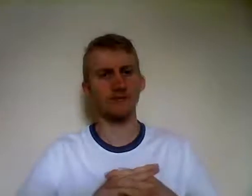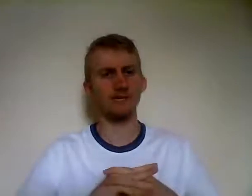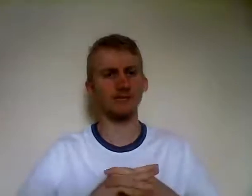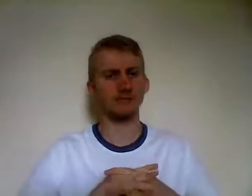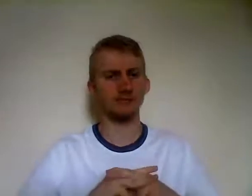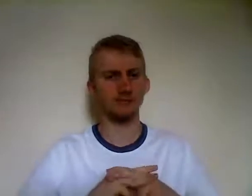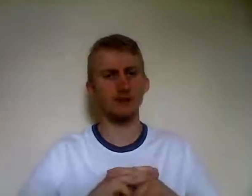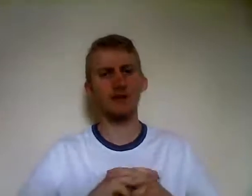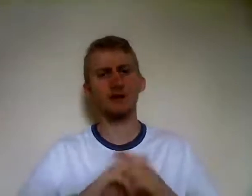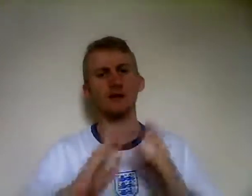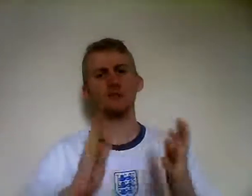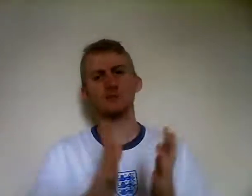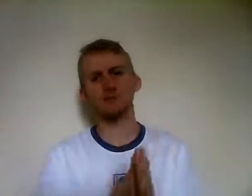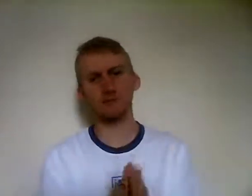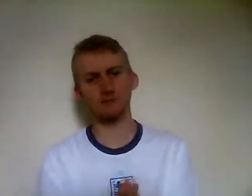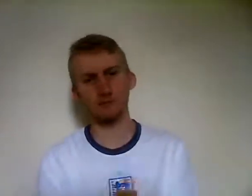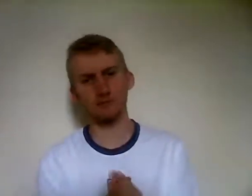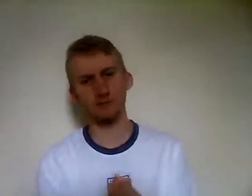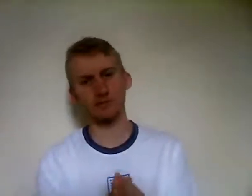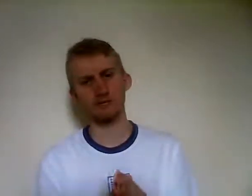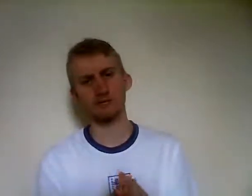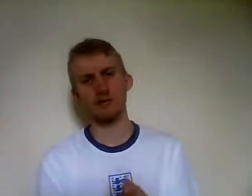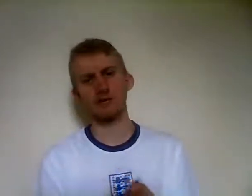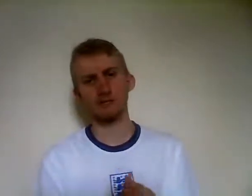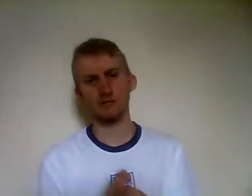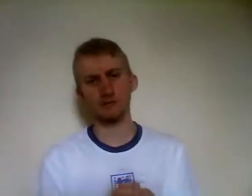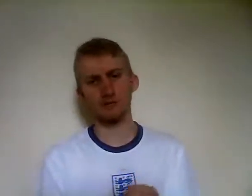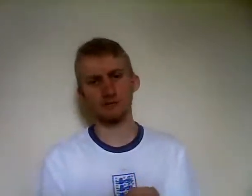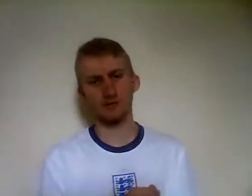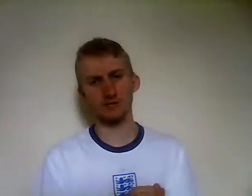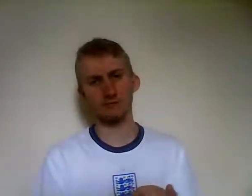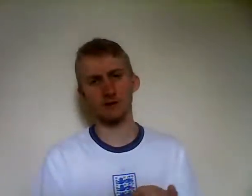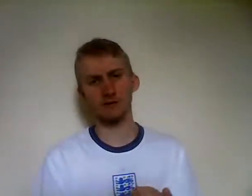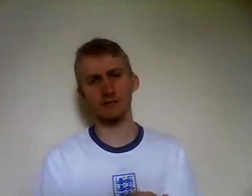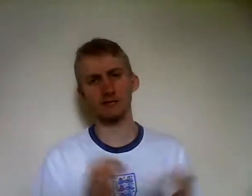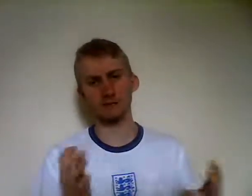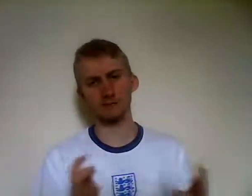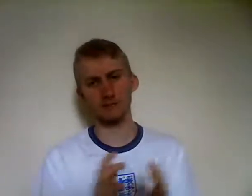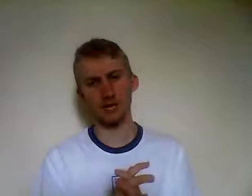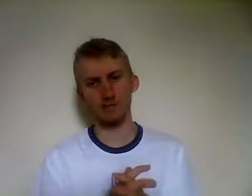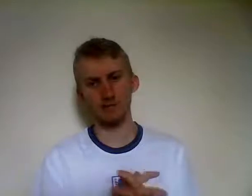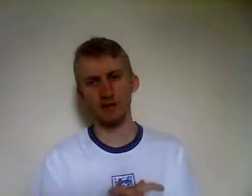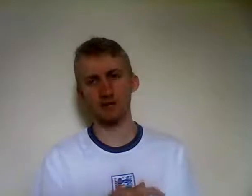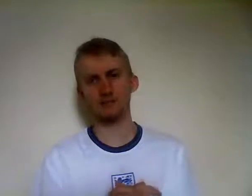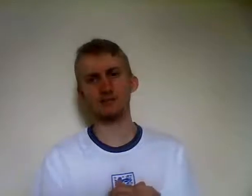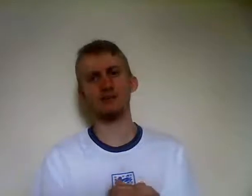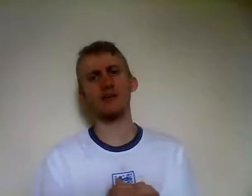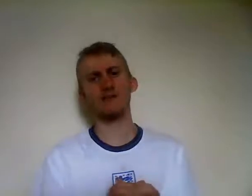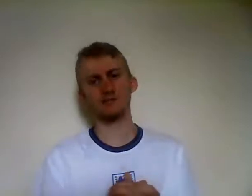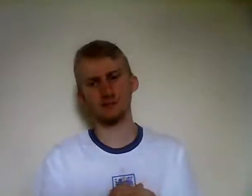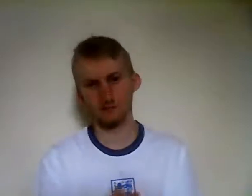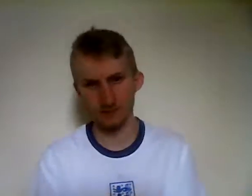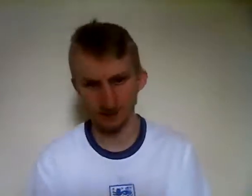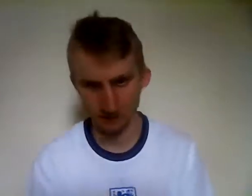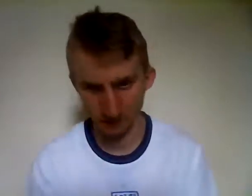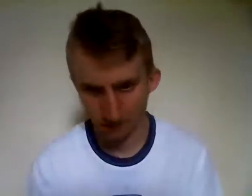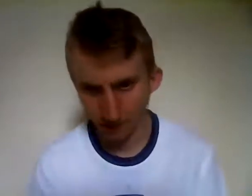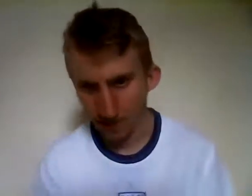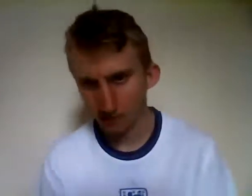2007-08 season, a new regime was put into place, which included Victor Marley as club chairman and Steve Evans as manager. With